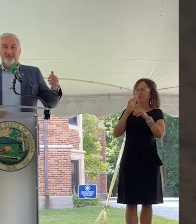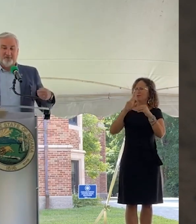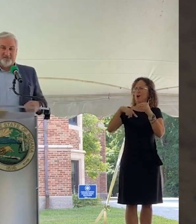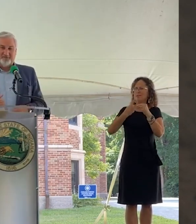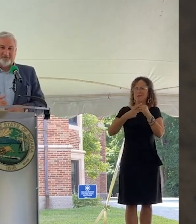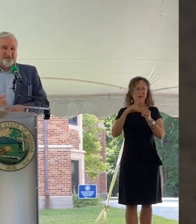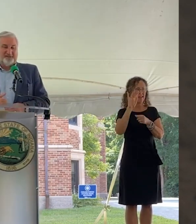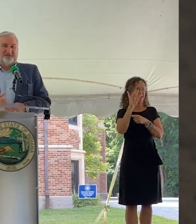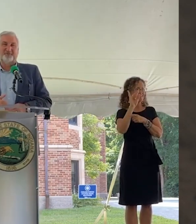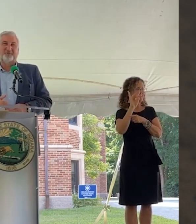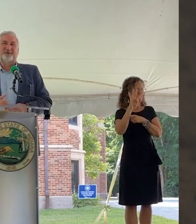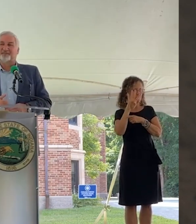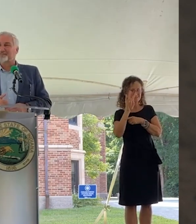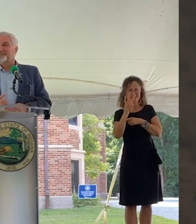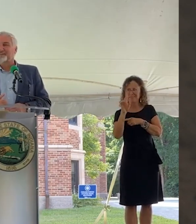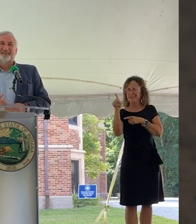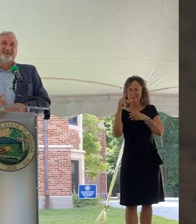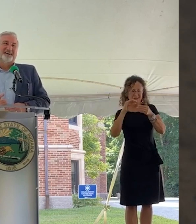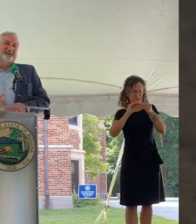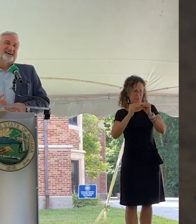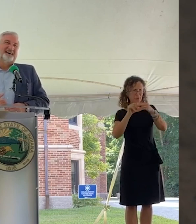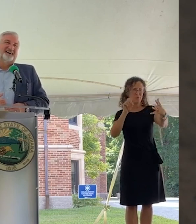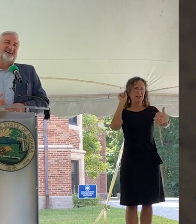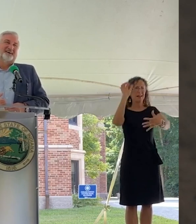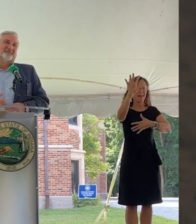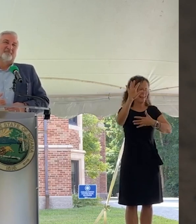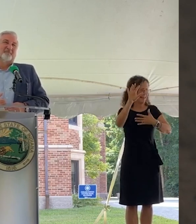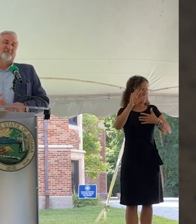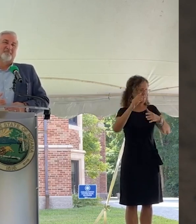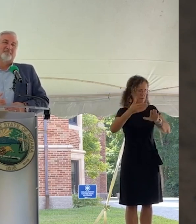or 1847, I think you threw out there,